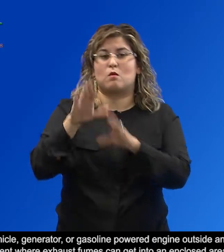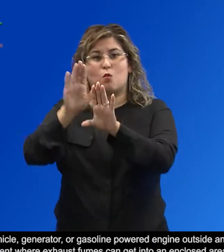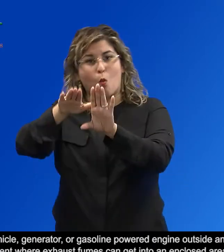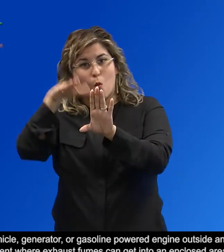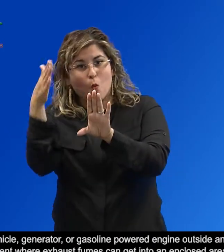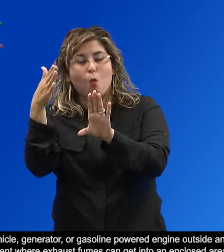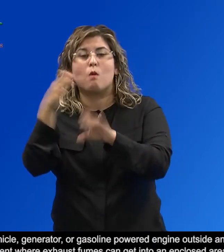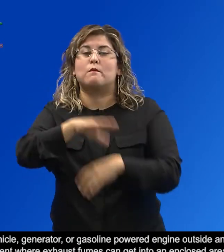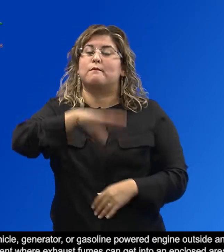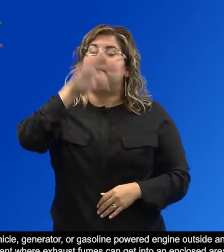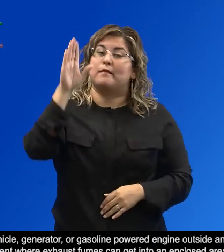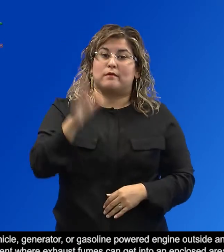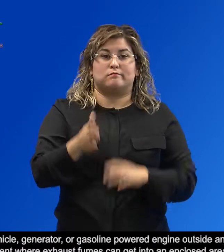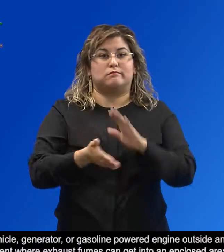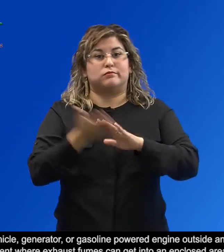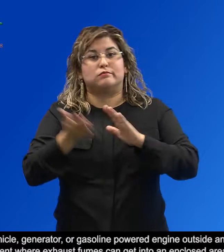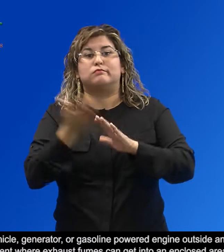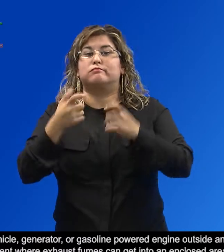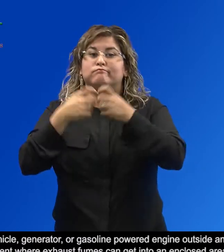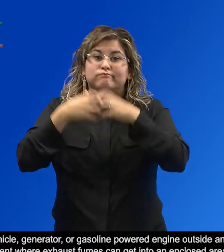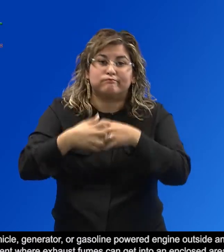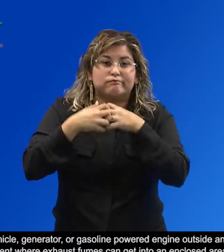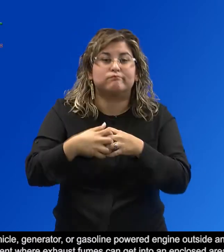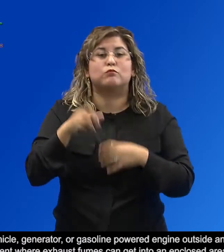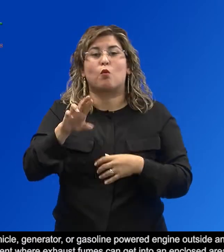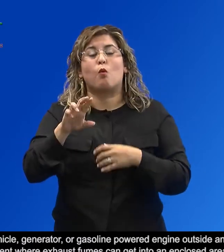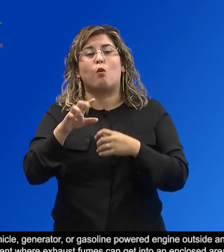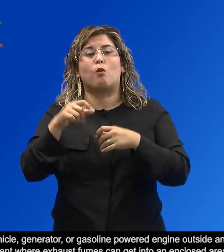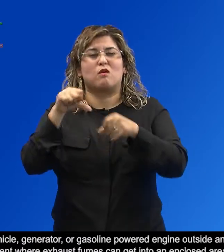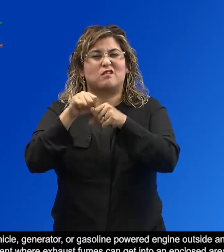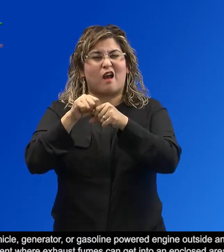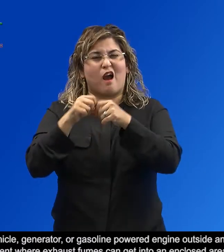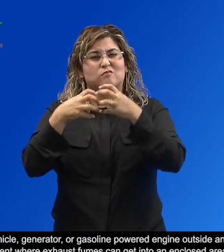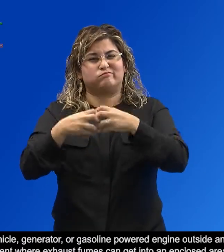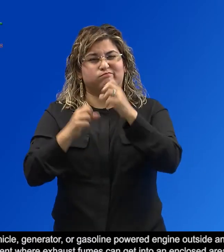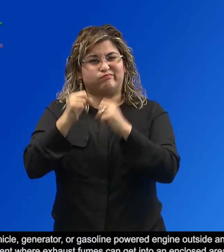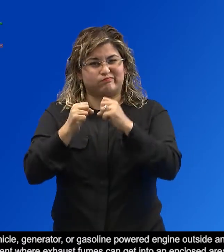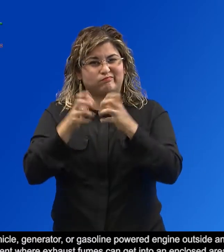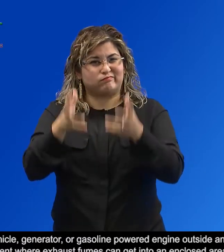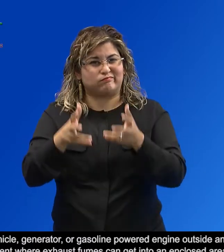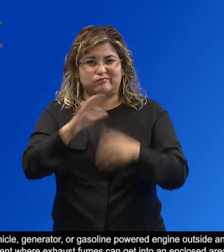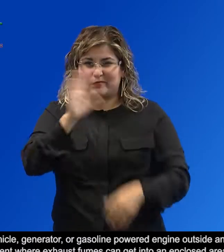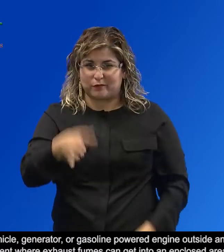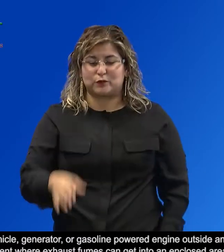vehicle, generator, or gasoline-powered engine outside an open window, door, or vent